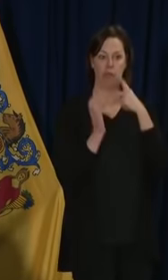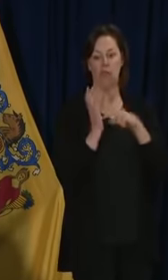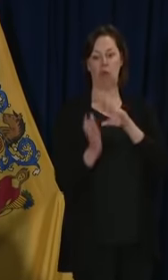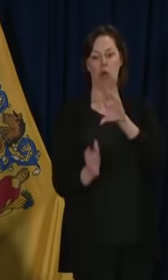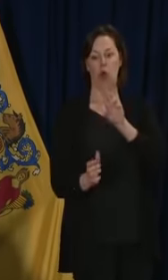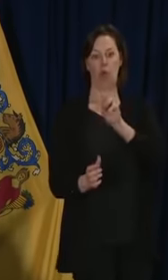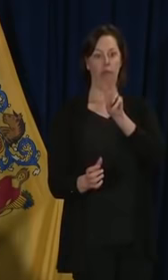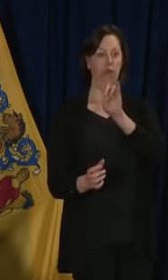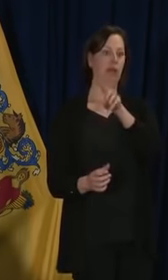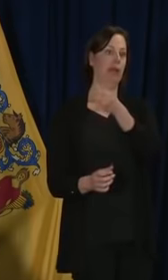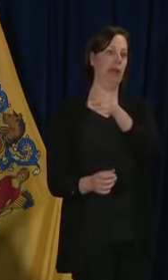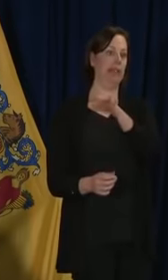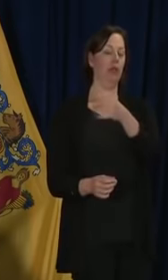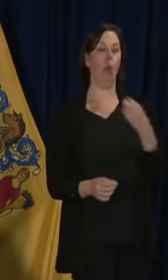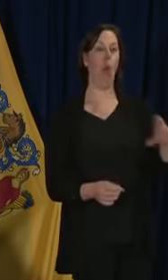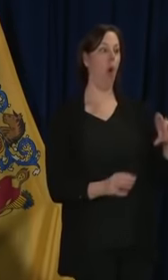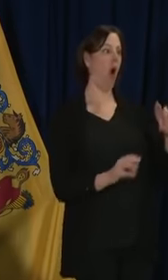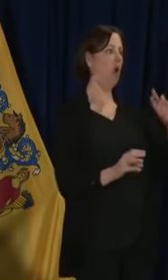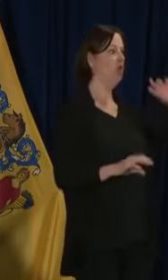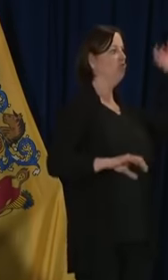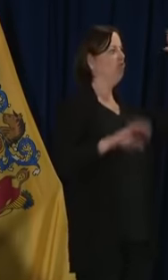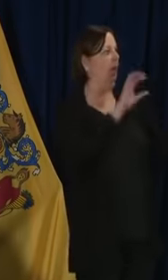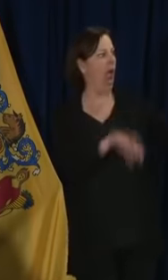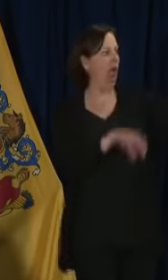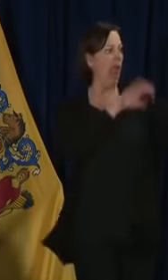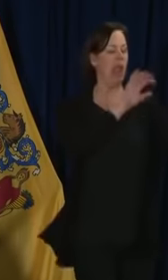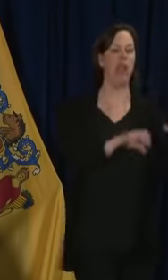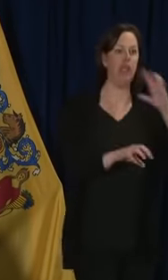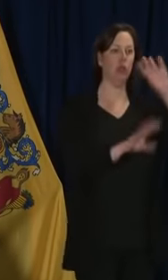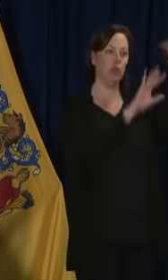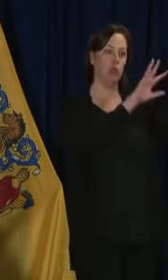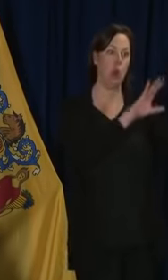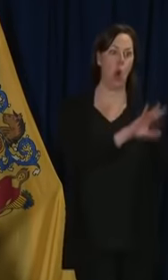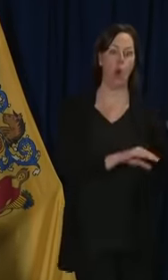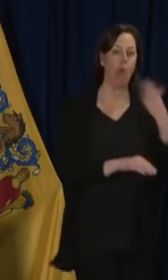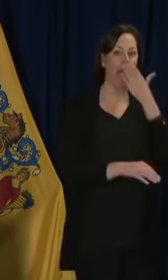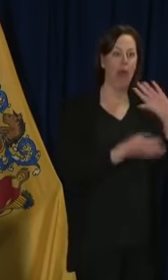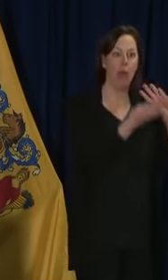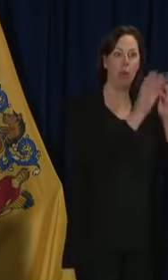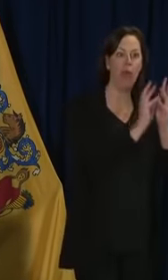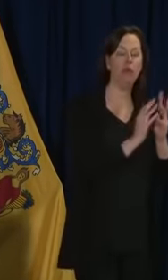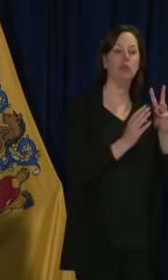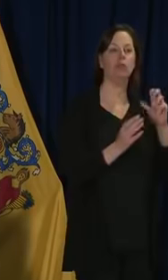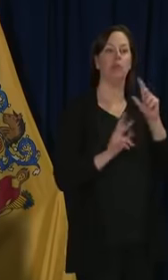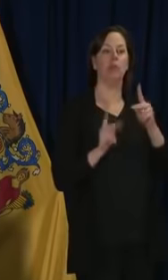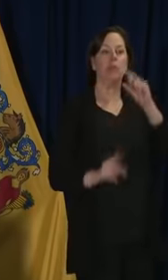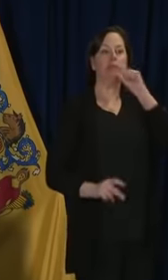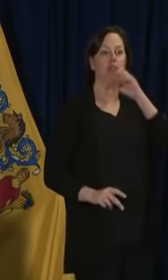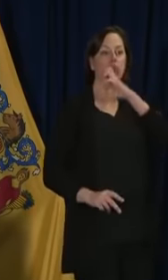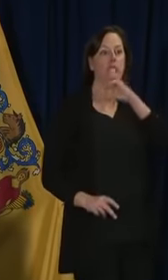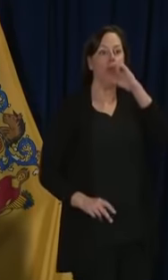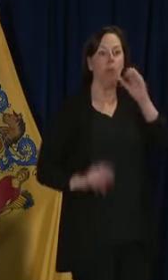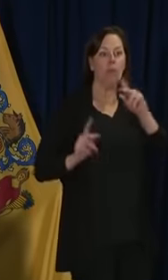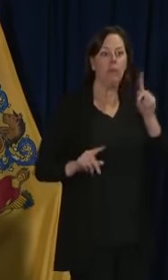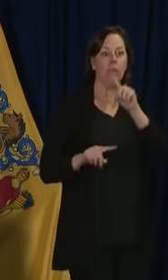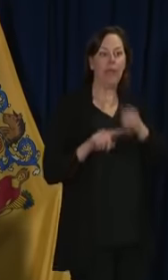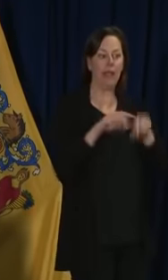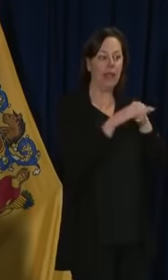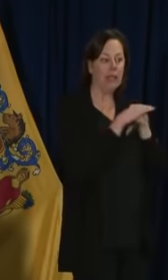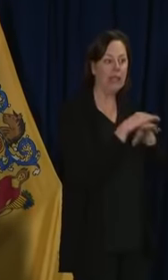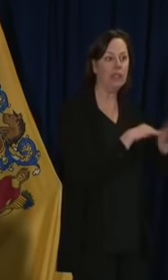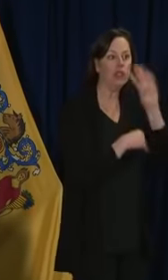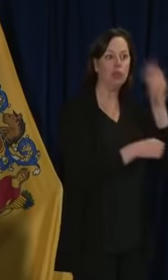bad weather where the train or bus is late or seniors have a hard time getting to the polling place. I think it's crazy that we don't have it, so